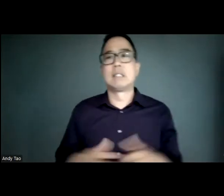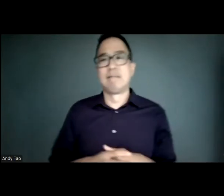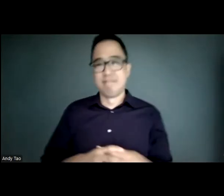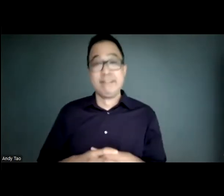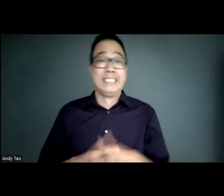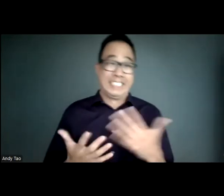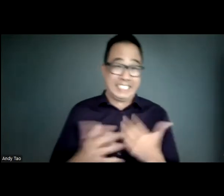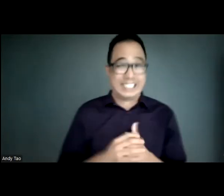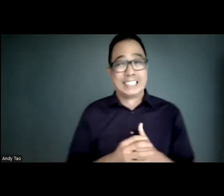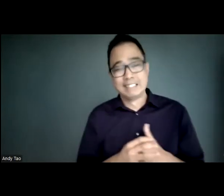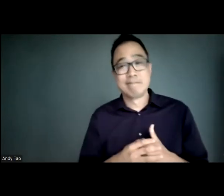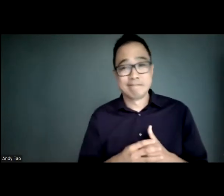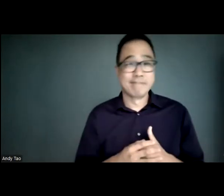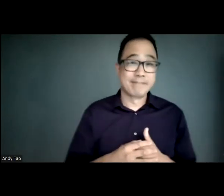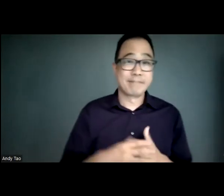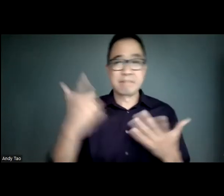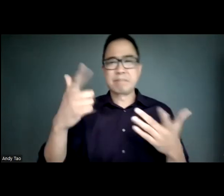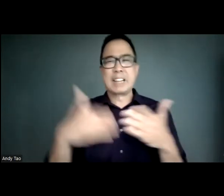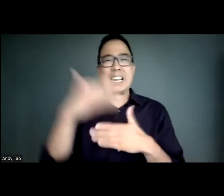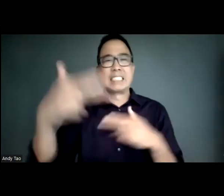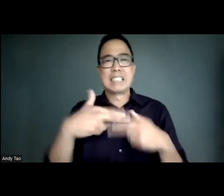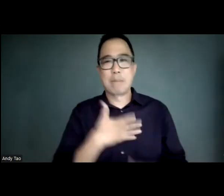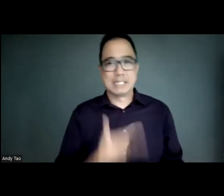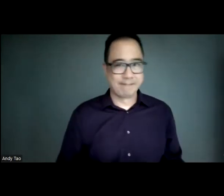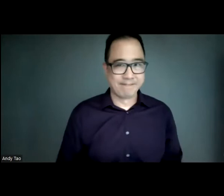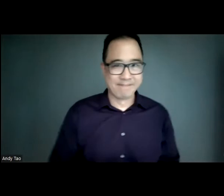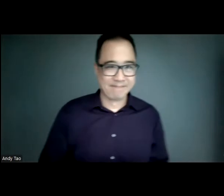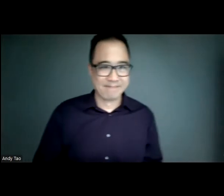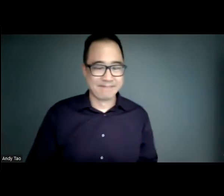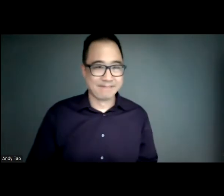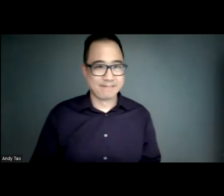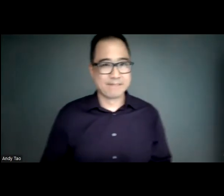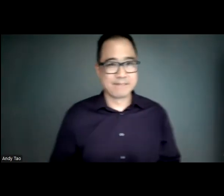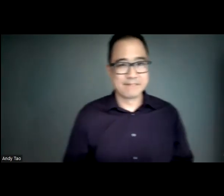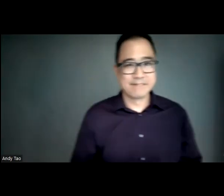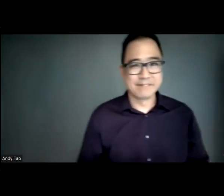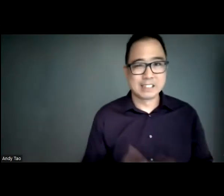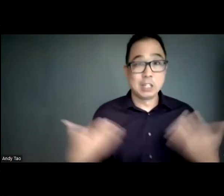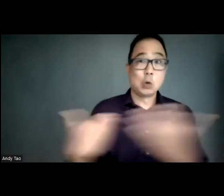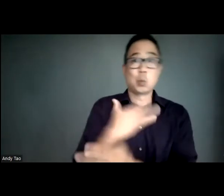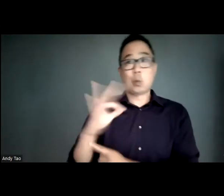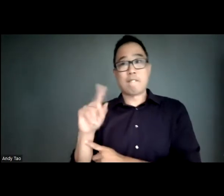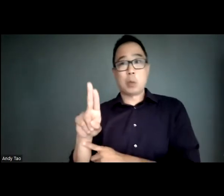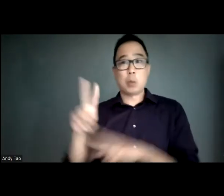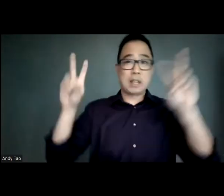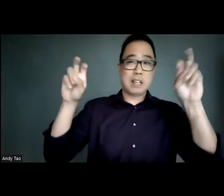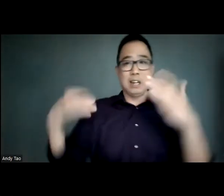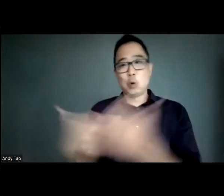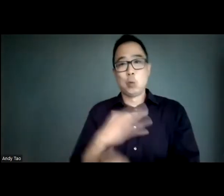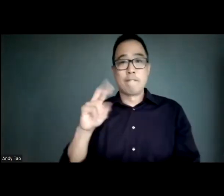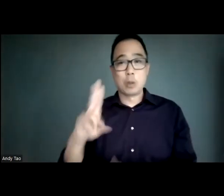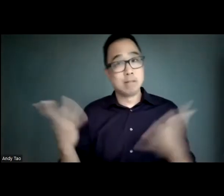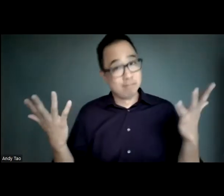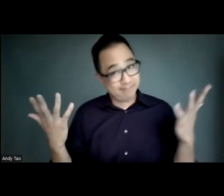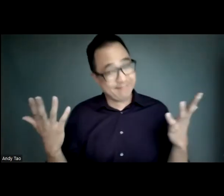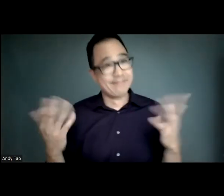more outbreaks as the virus continues to mutate into different variants. Next slide, please. The new